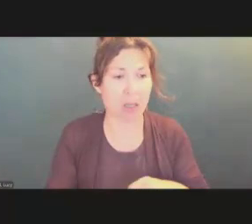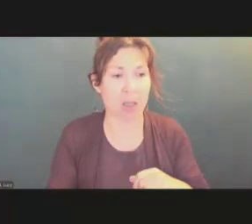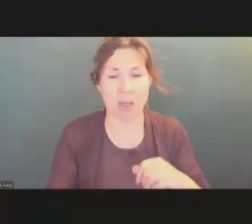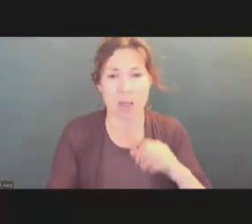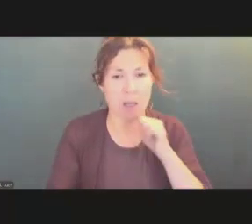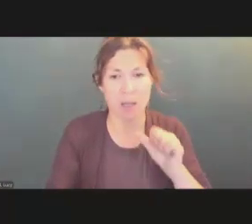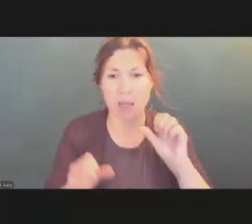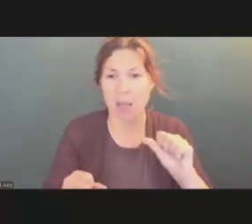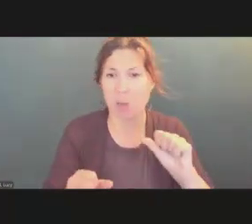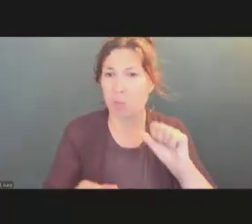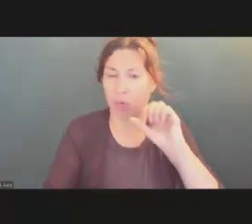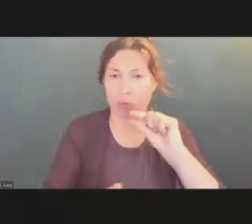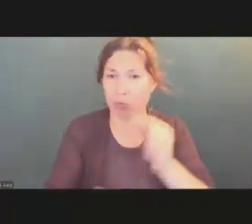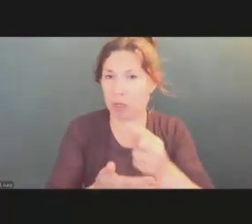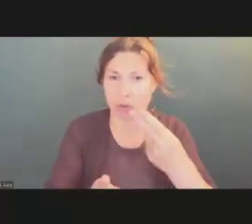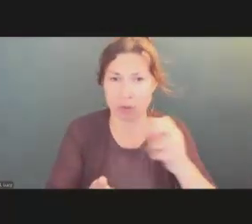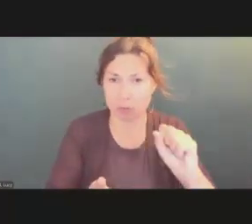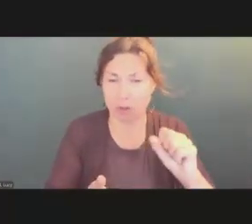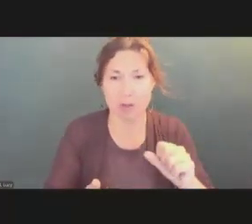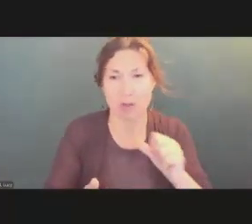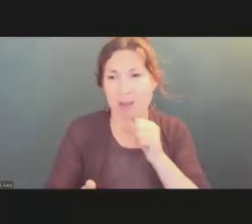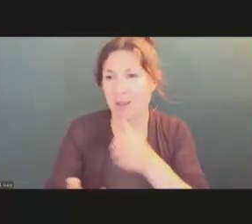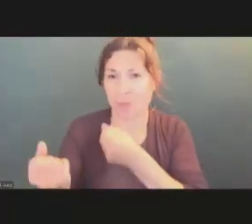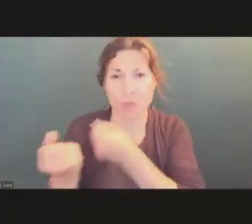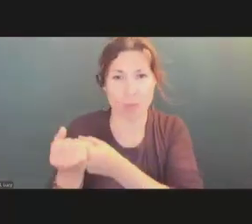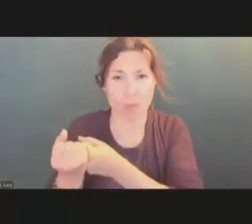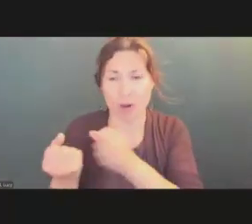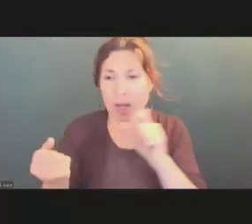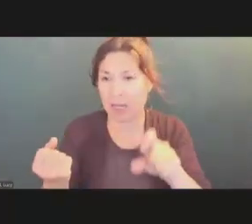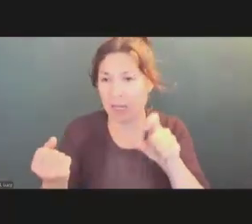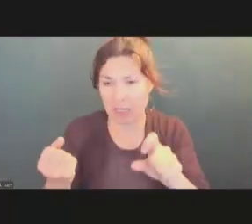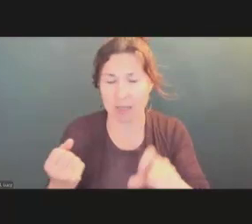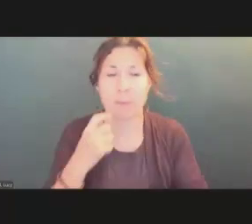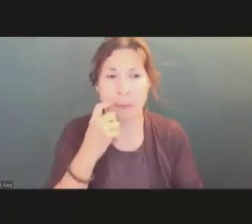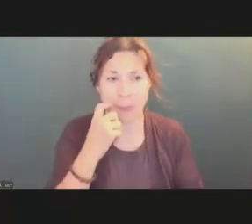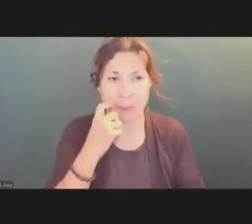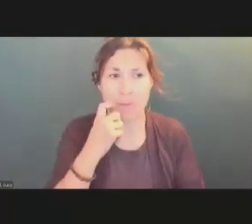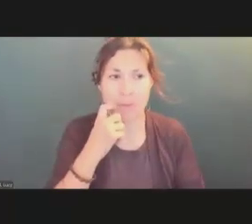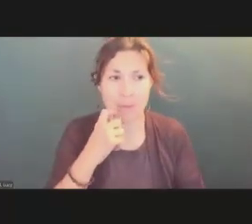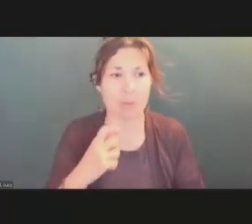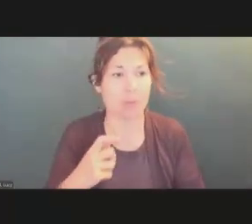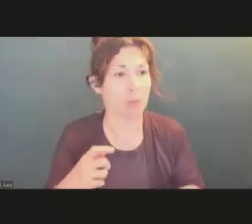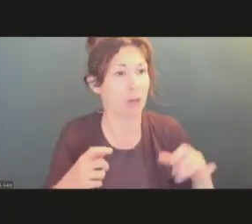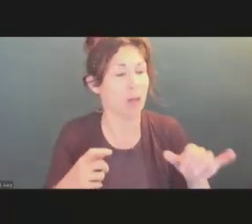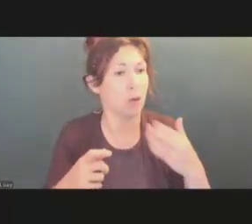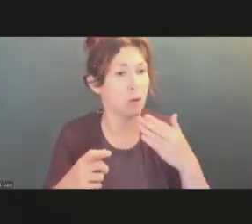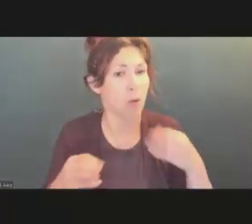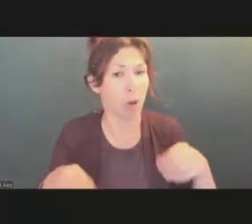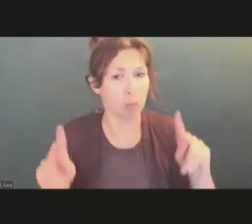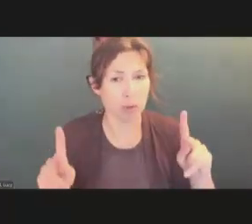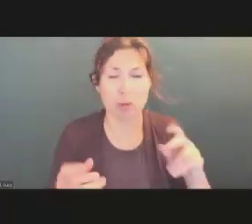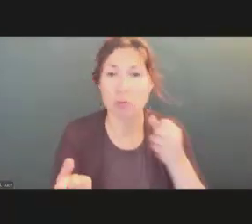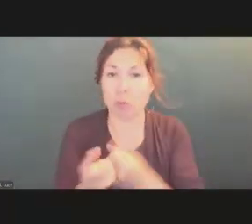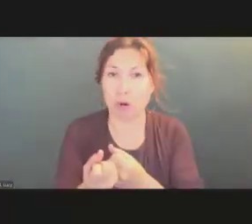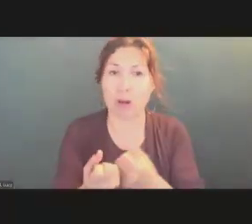school as I didn't get the support that I had when I was in school. But with the opportunity and support that I get from Up Academy